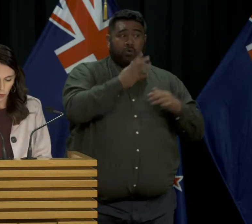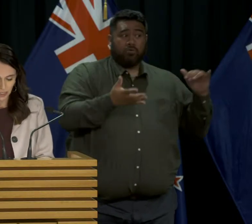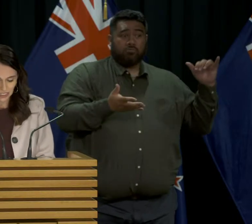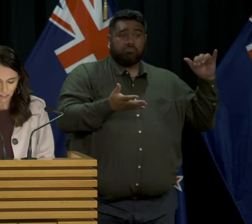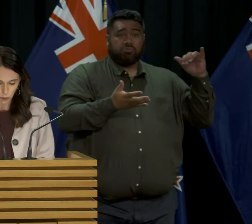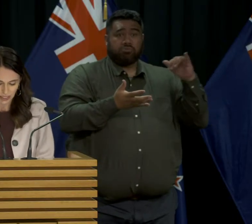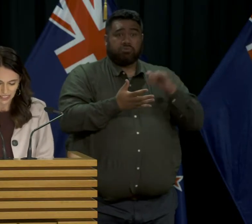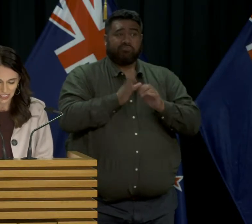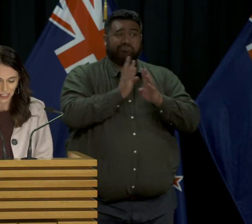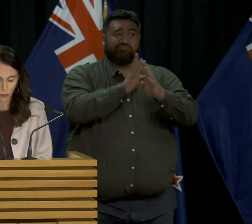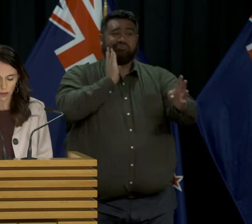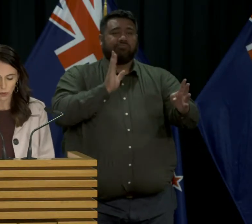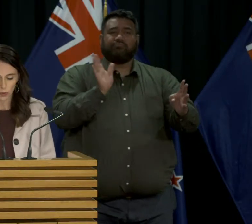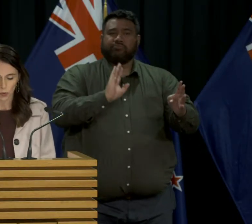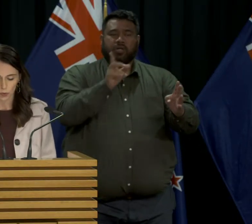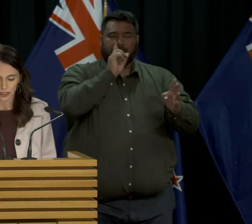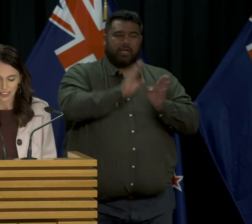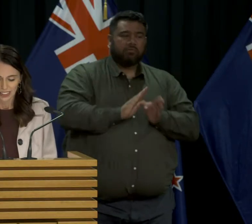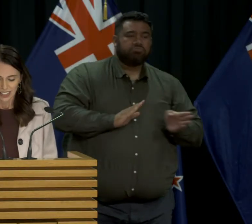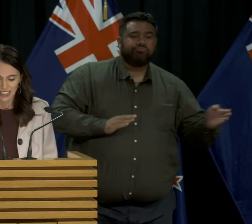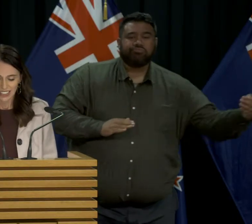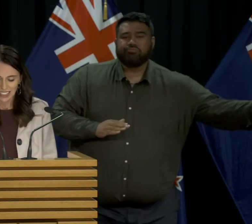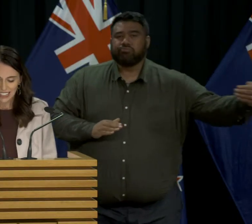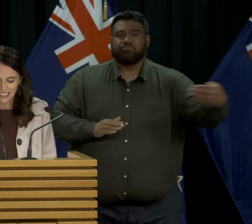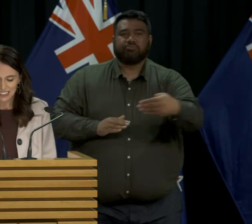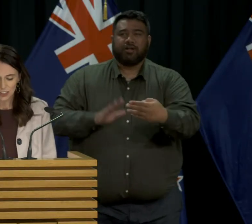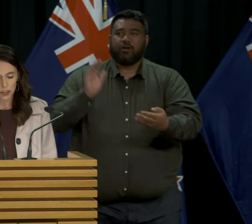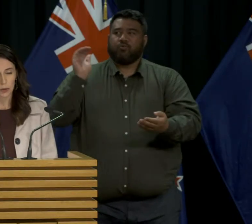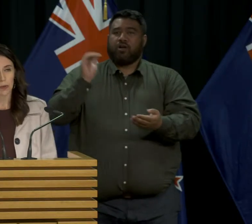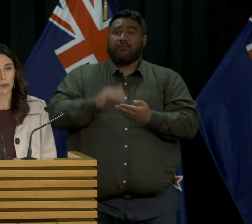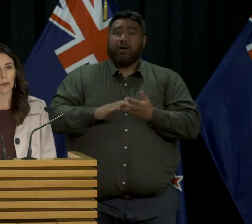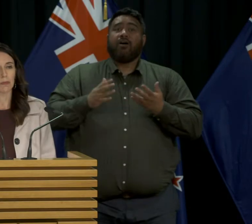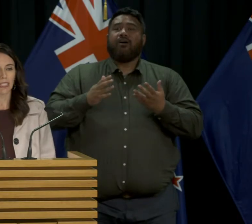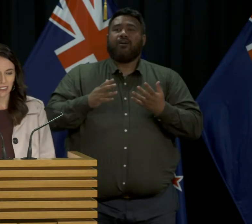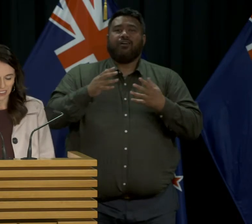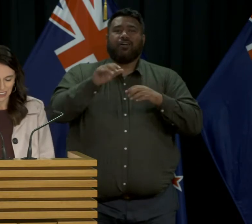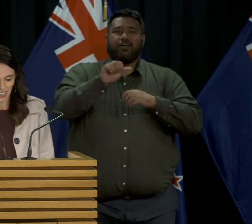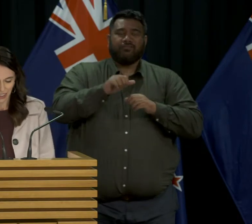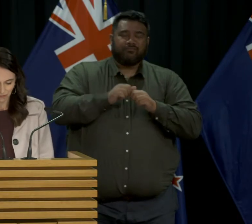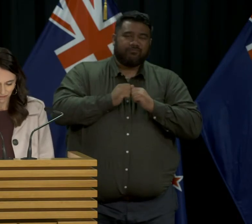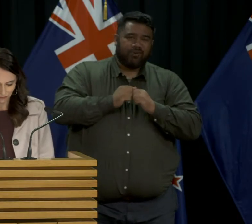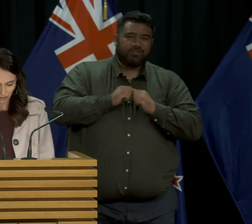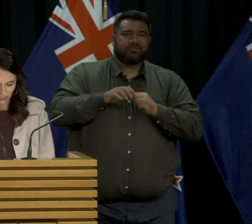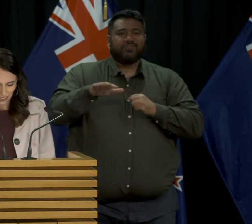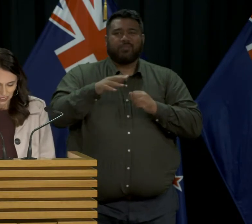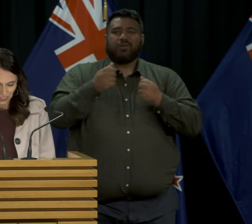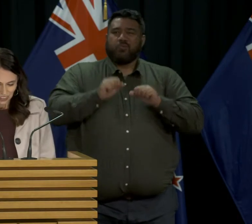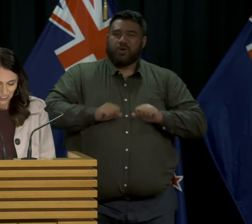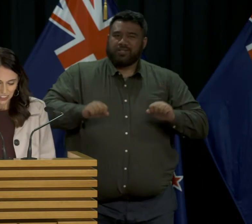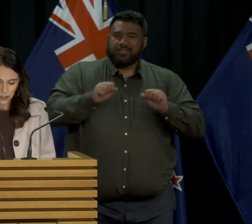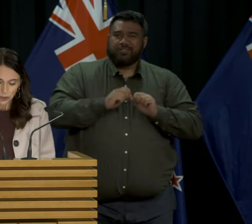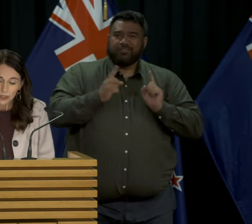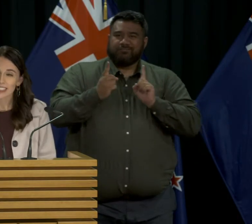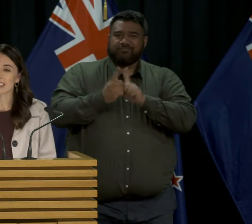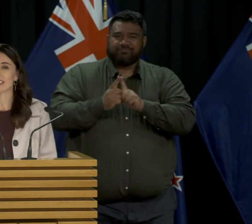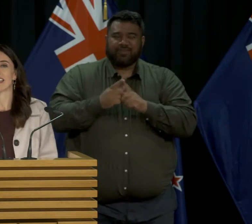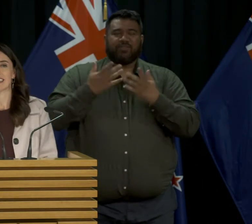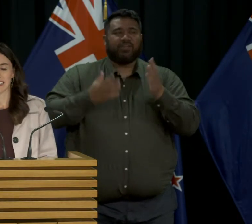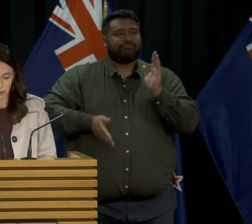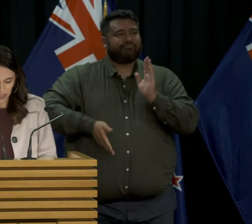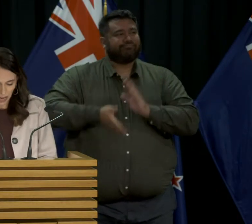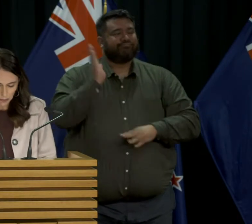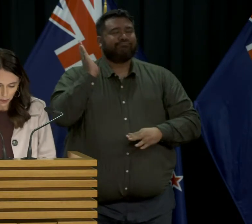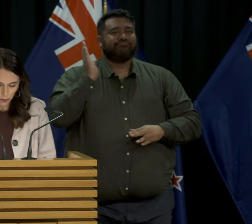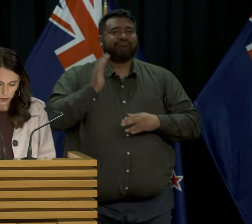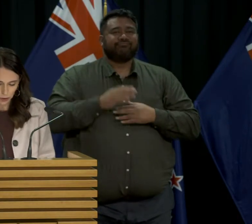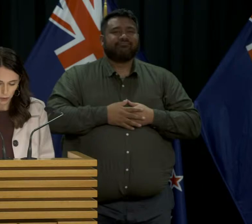the airport, meet loved ones in the arrival hall, and then exit the terminal to begin their stay. It is truly